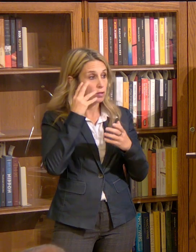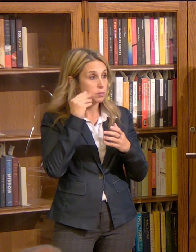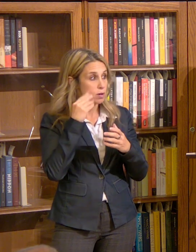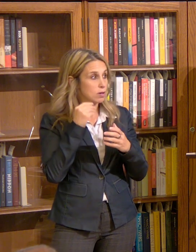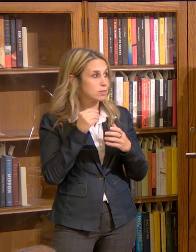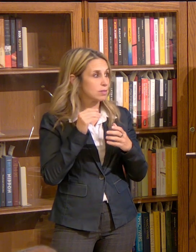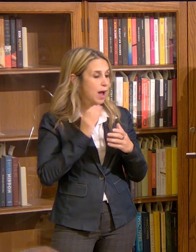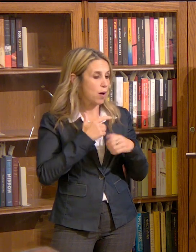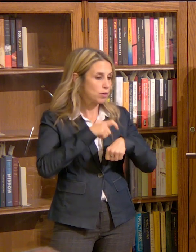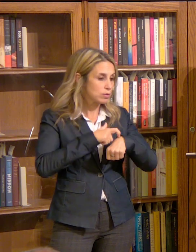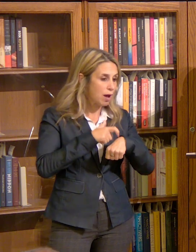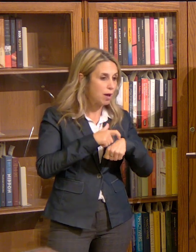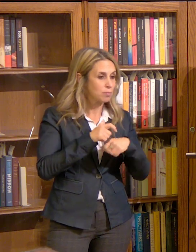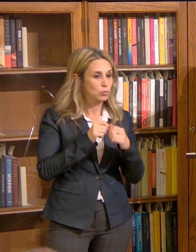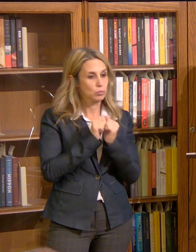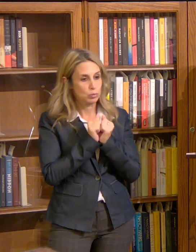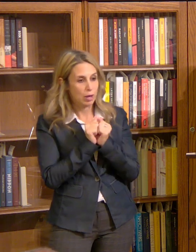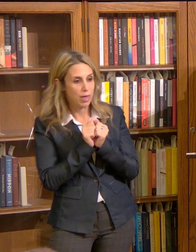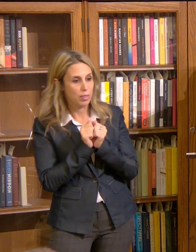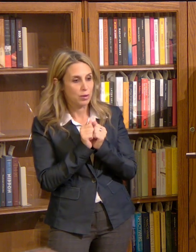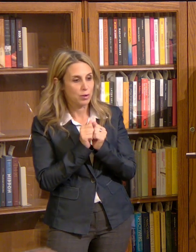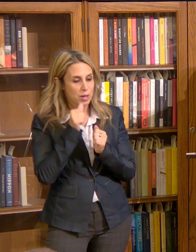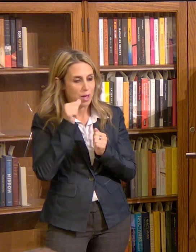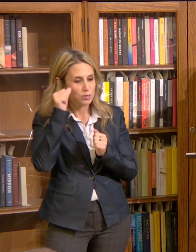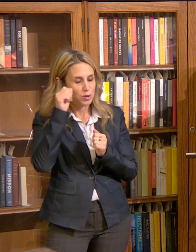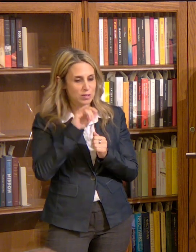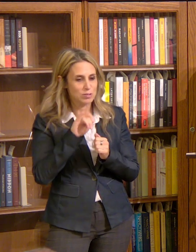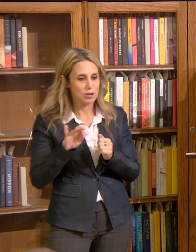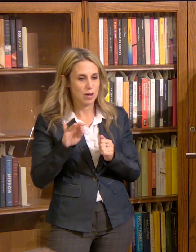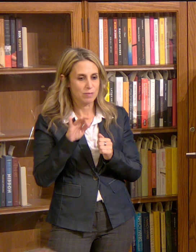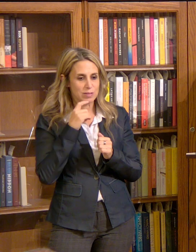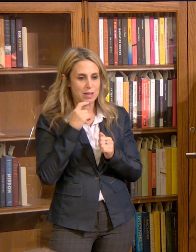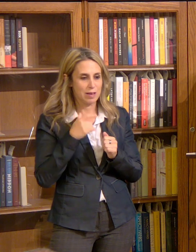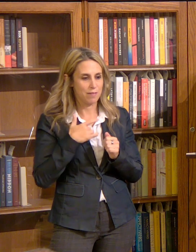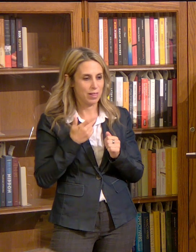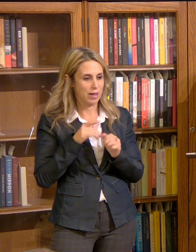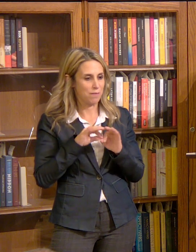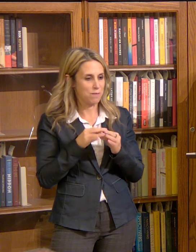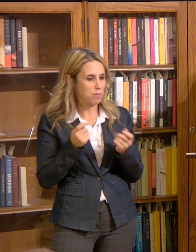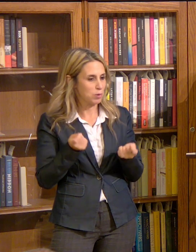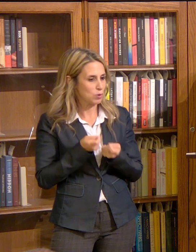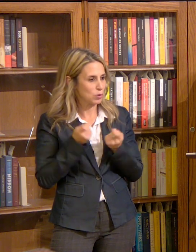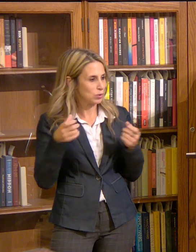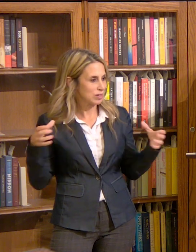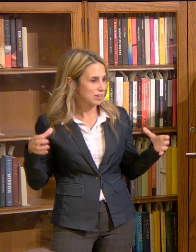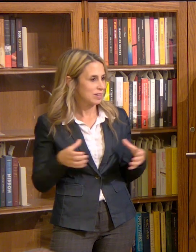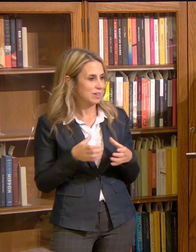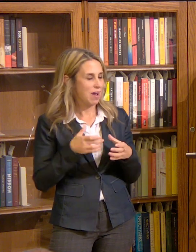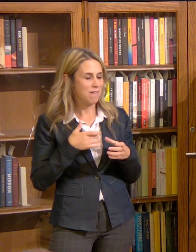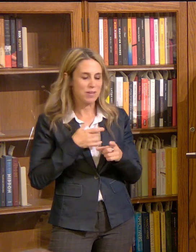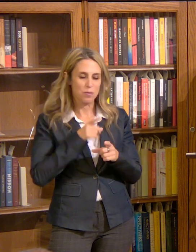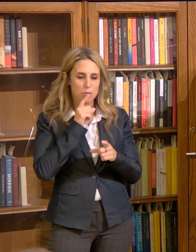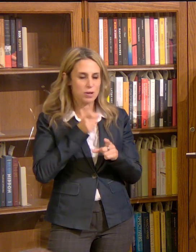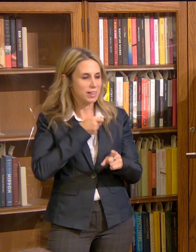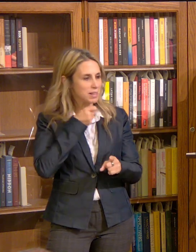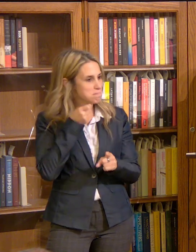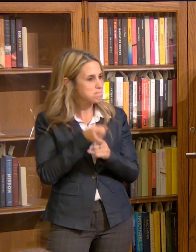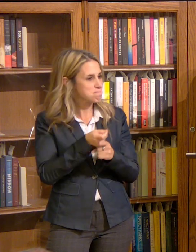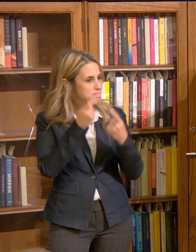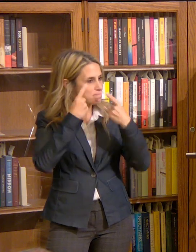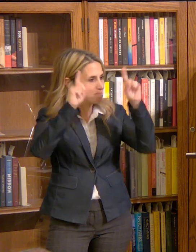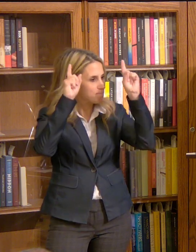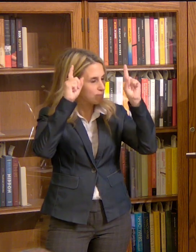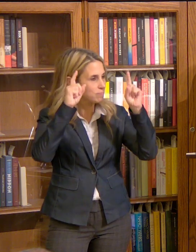said yesterday we were going for a family reunion Vibe and I I believe we we hit the mark so thank you